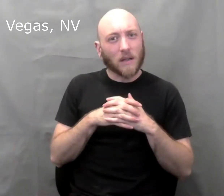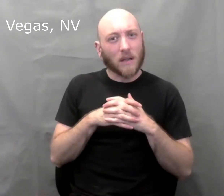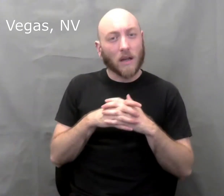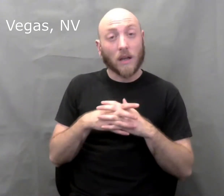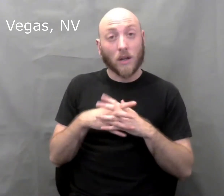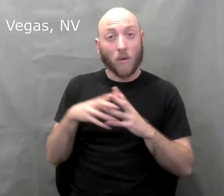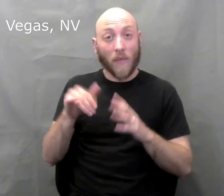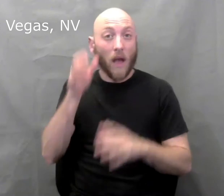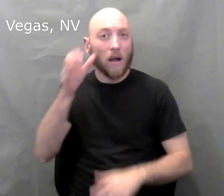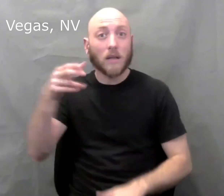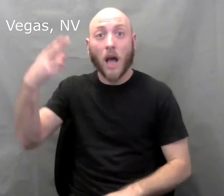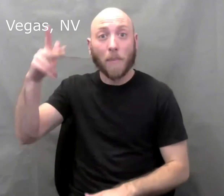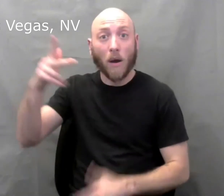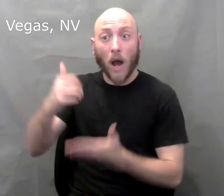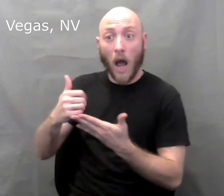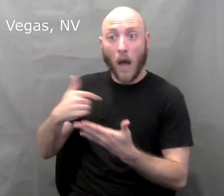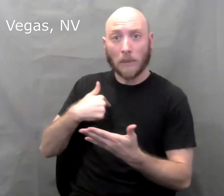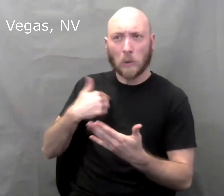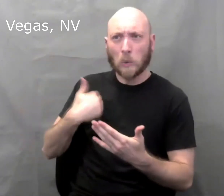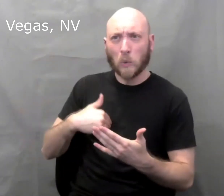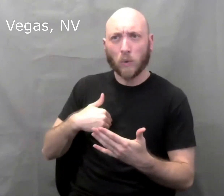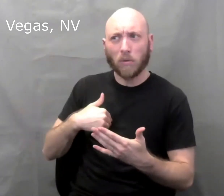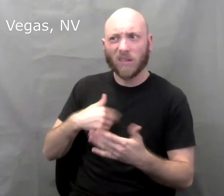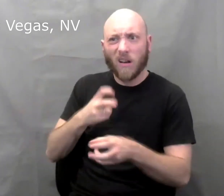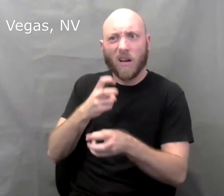me. Instead of hurt me like I had been taught my whole life.